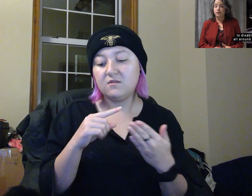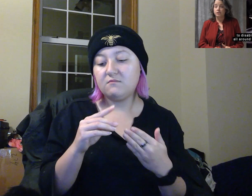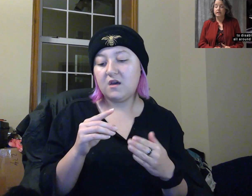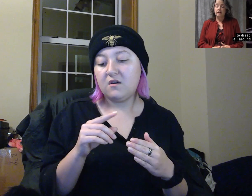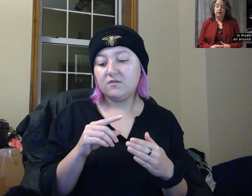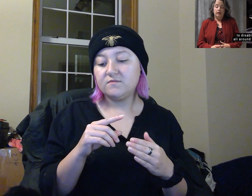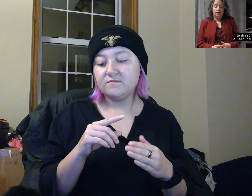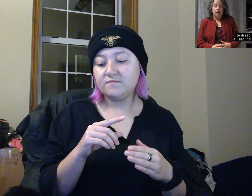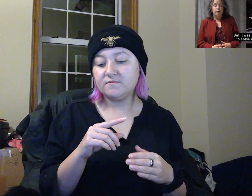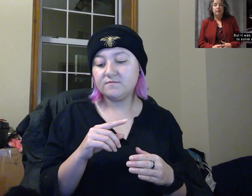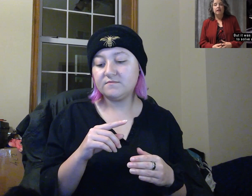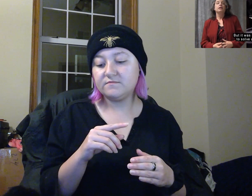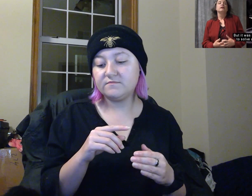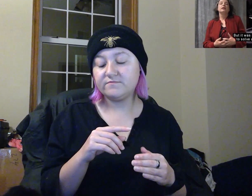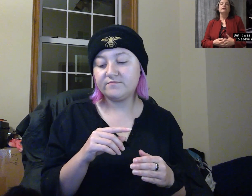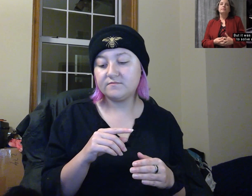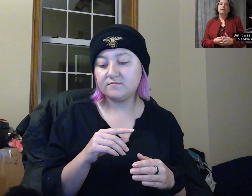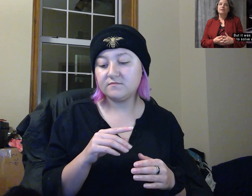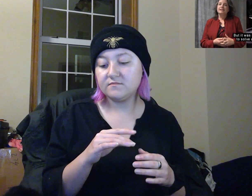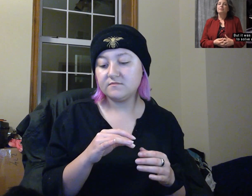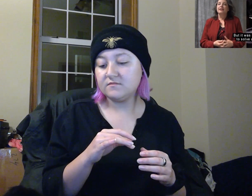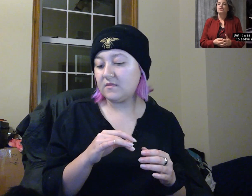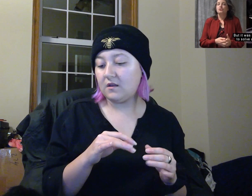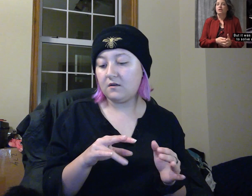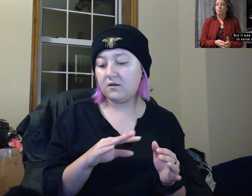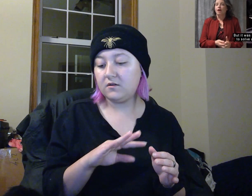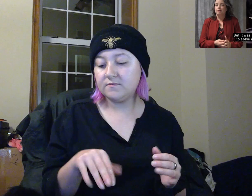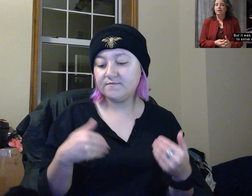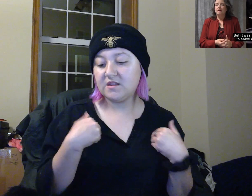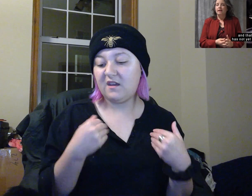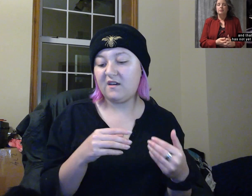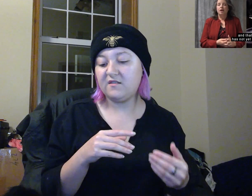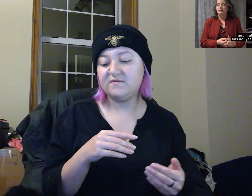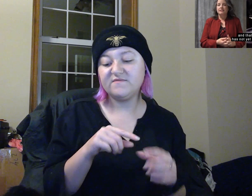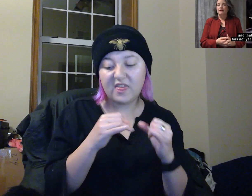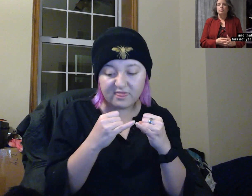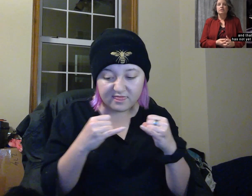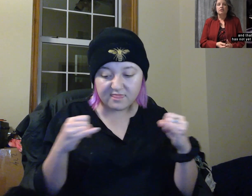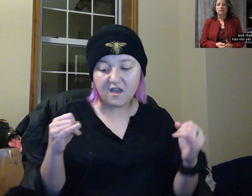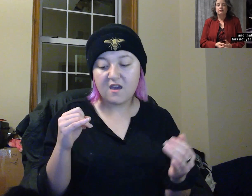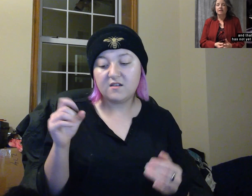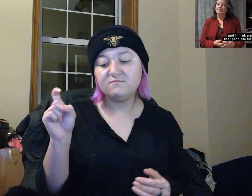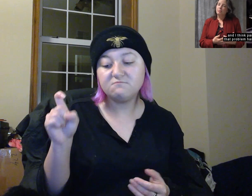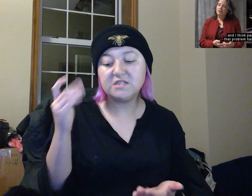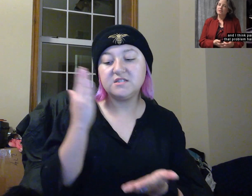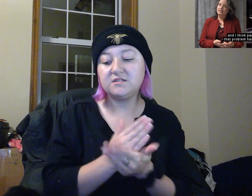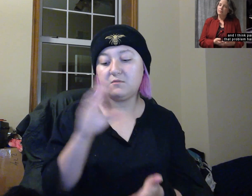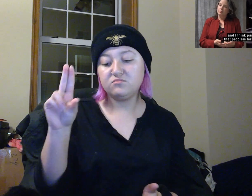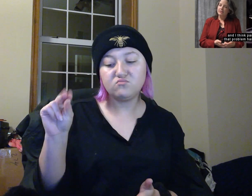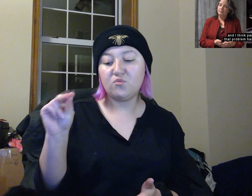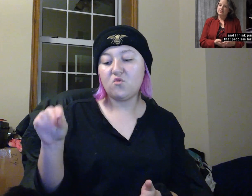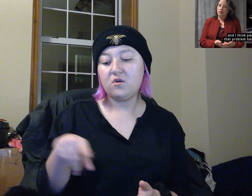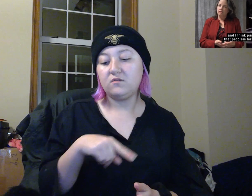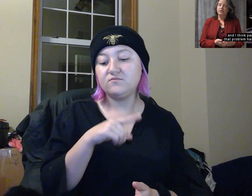around the country. But it was set in place to solve a problem. And that problem has not yet been solved. And I think part of the reason